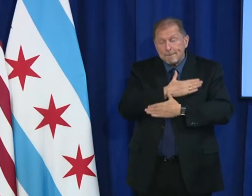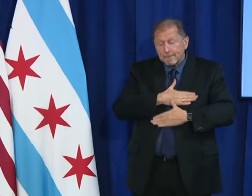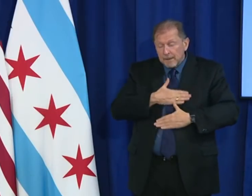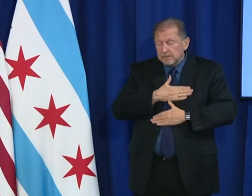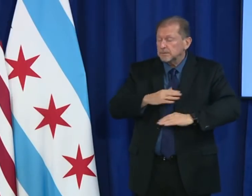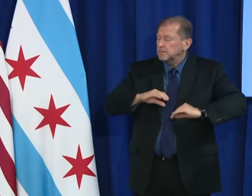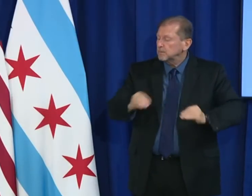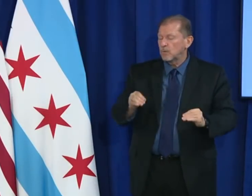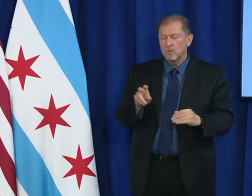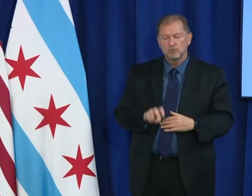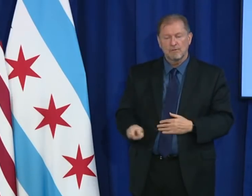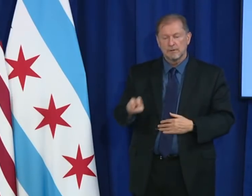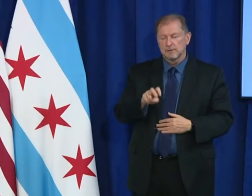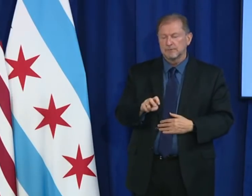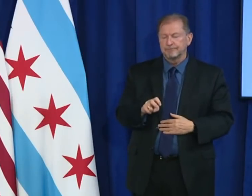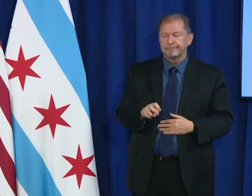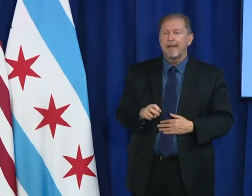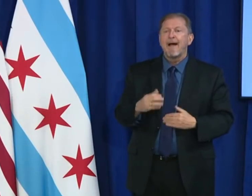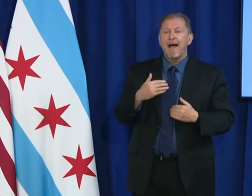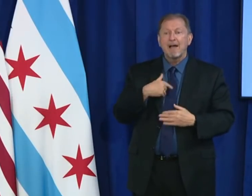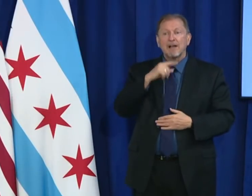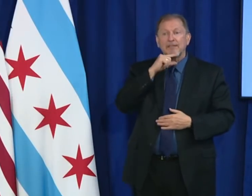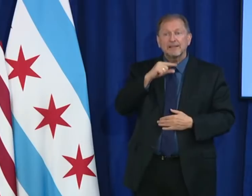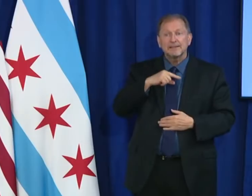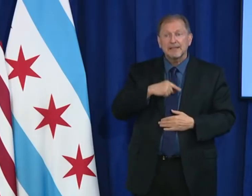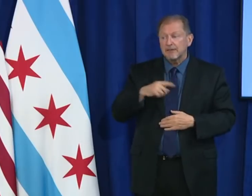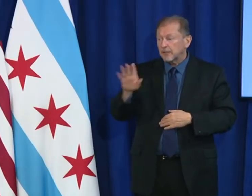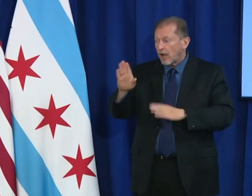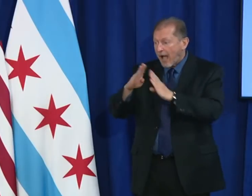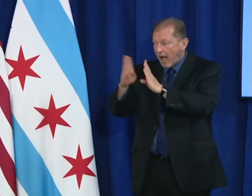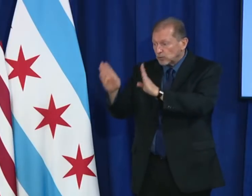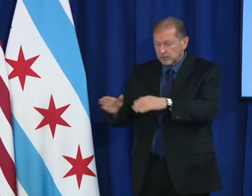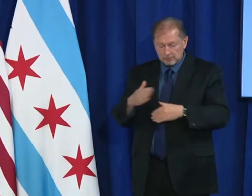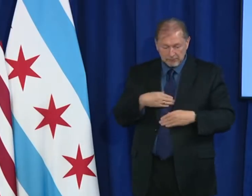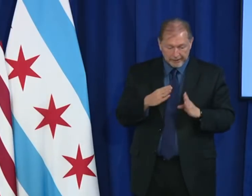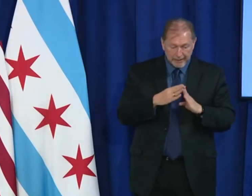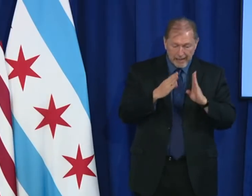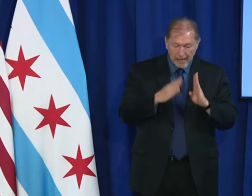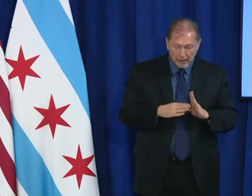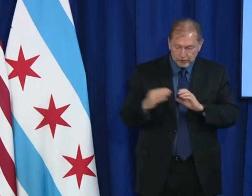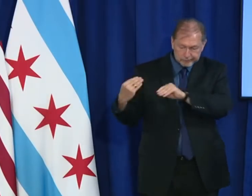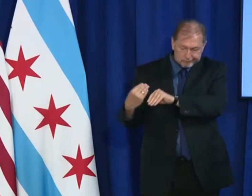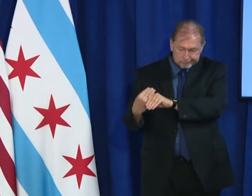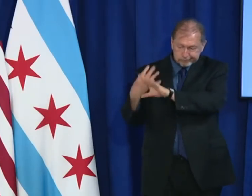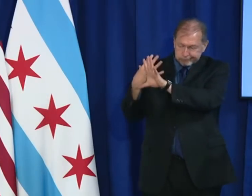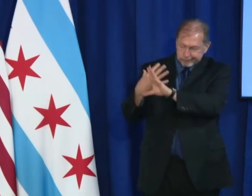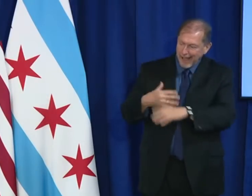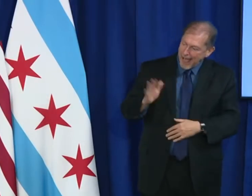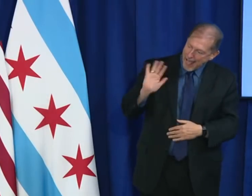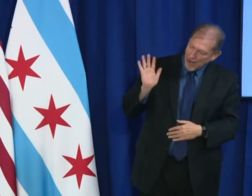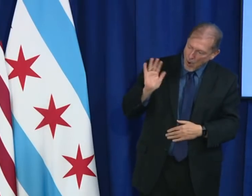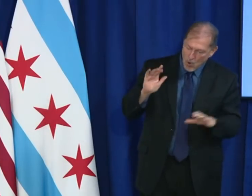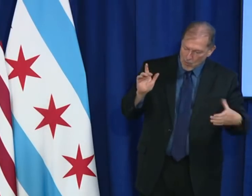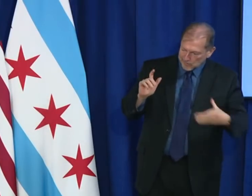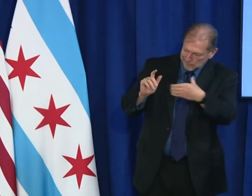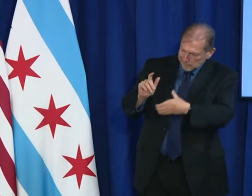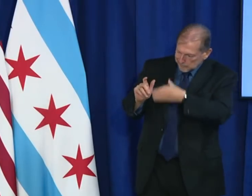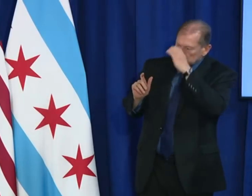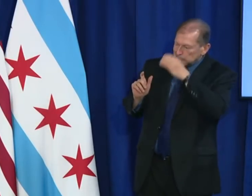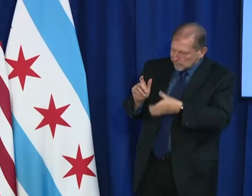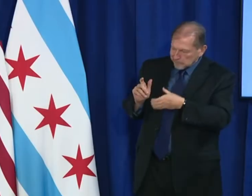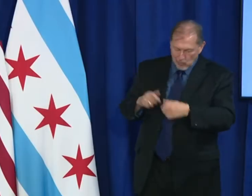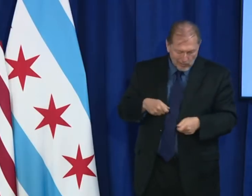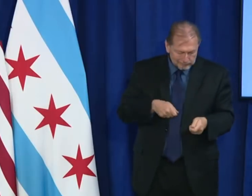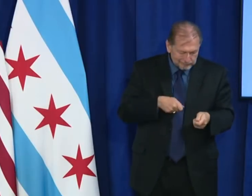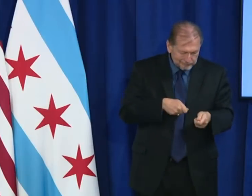Thanksgiving celebration. I want us to get to a point where we can all gather again. I don't want my team doing, the